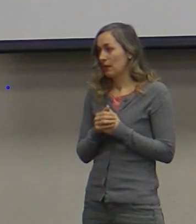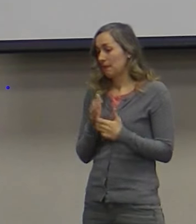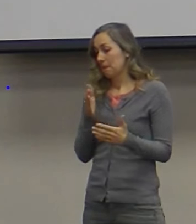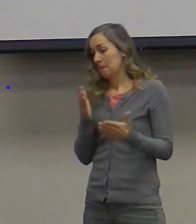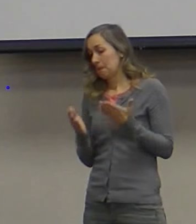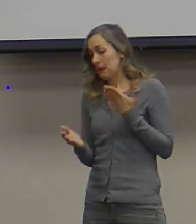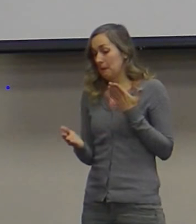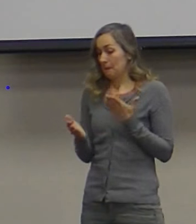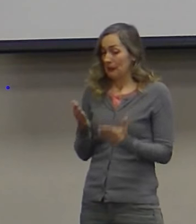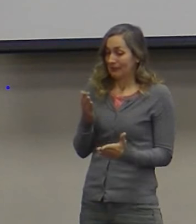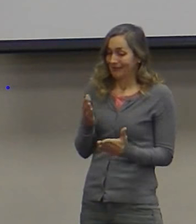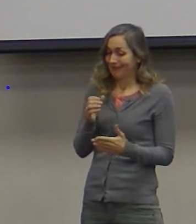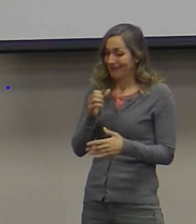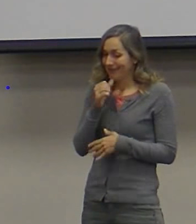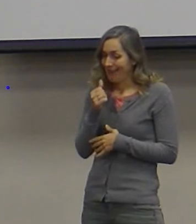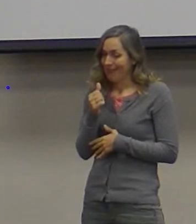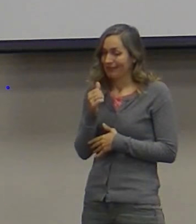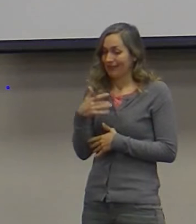he had control.